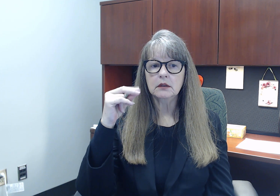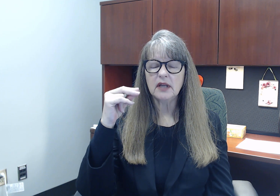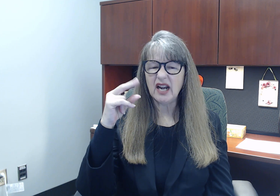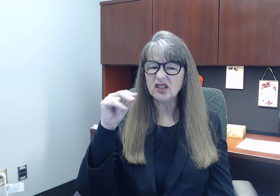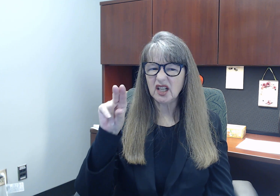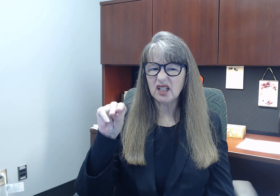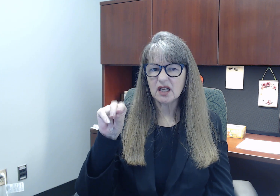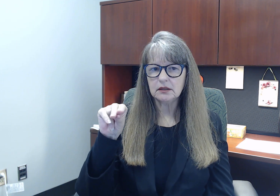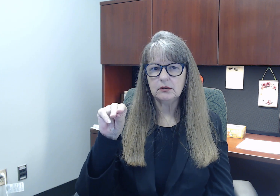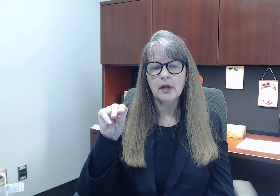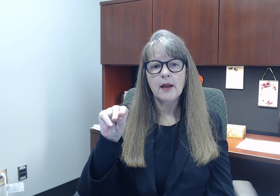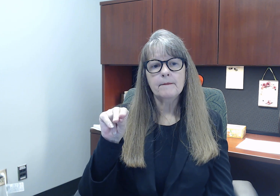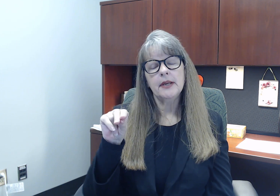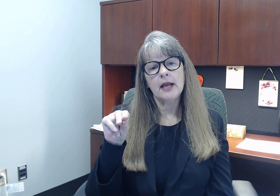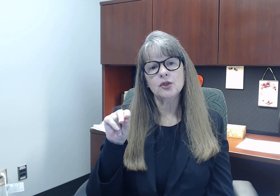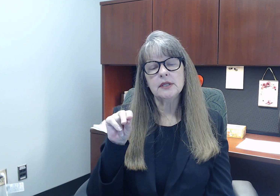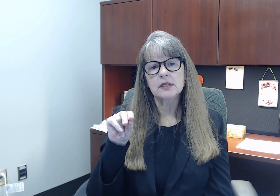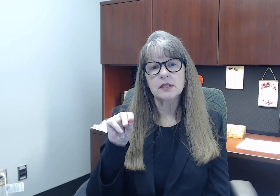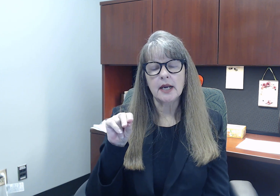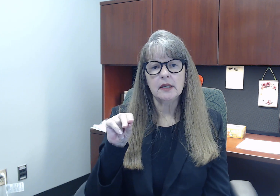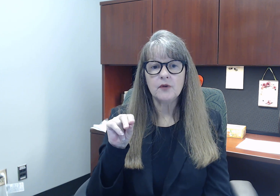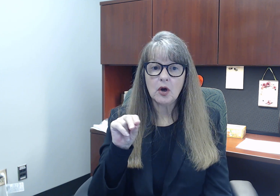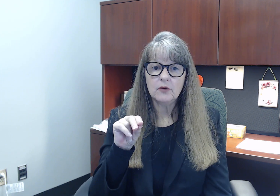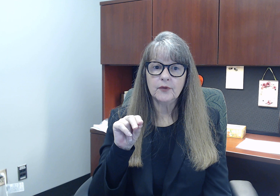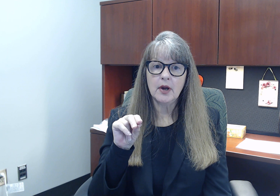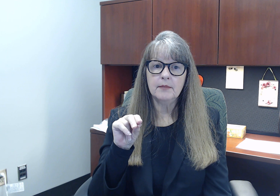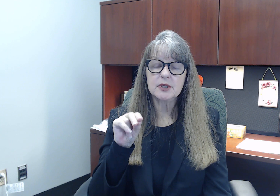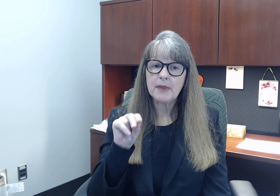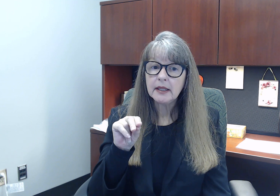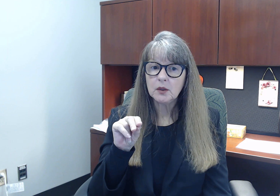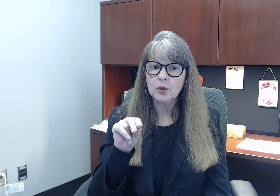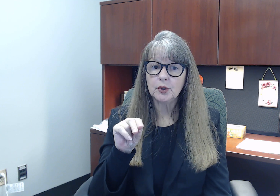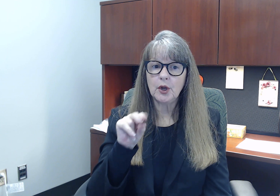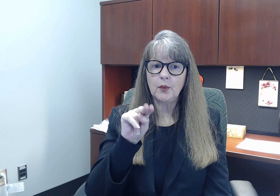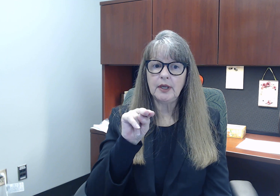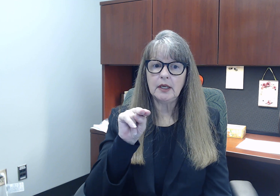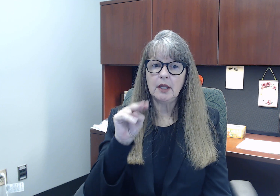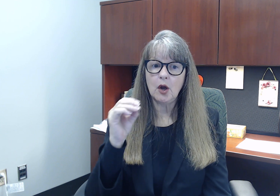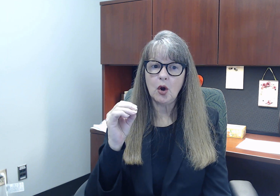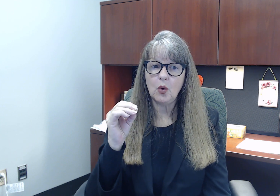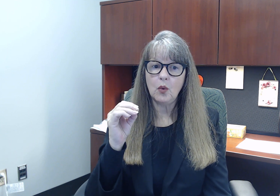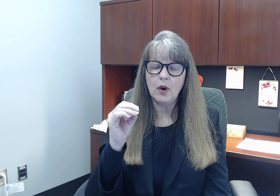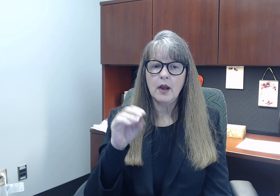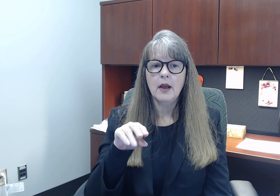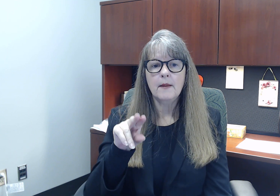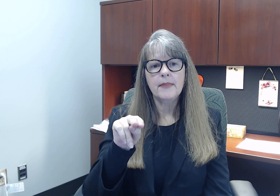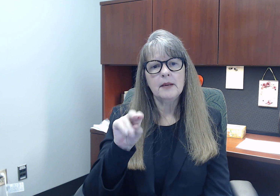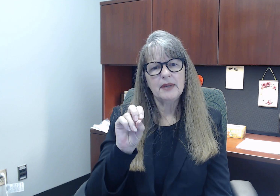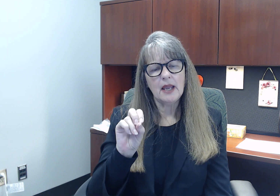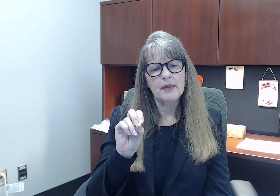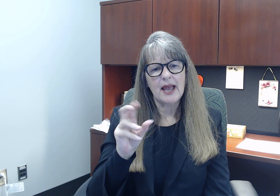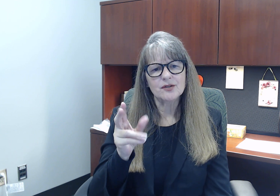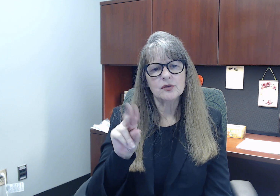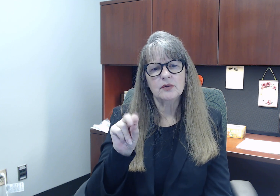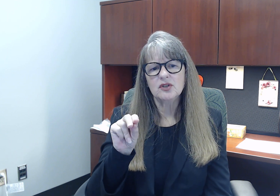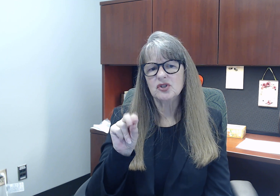Kind of looks like a duck little, but actually this sign evolved from spelling the word no, N-O, but it became a hassle, so they just no.